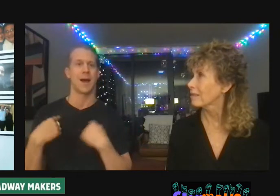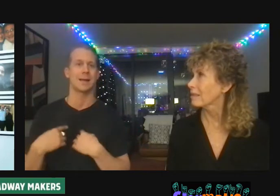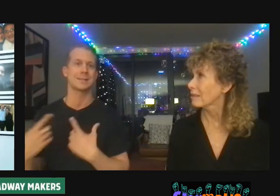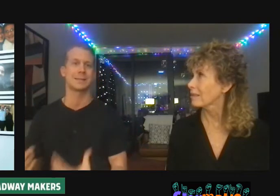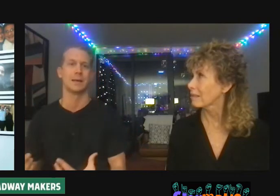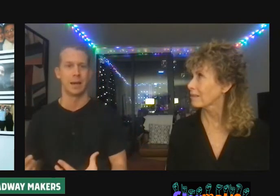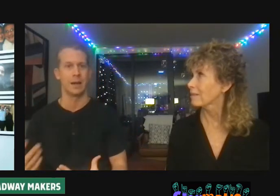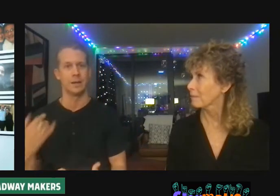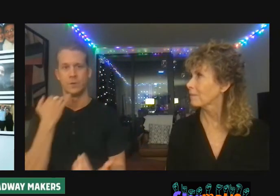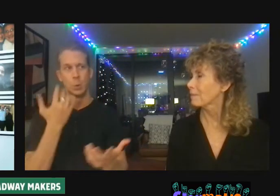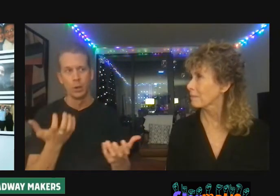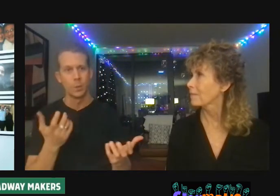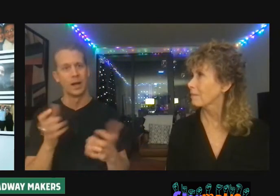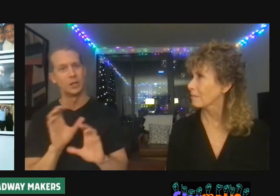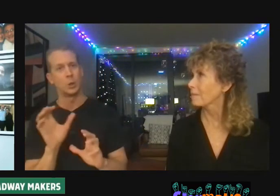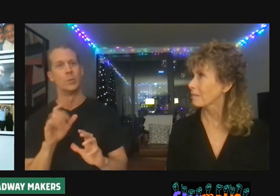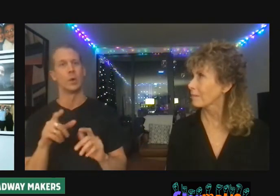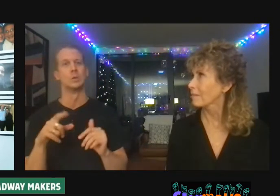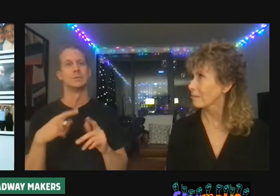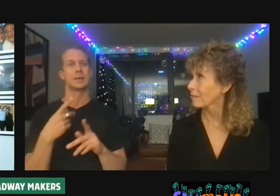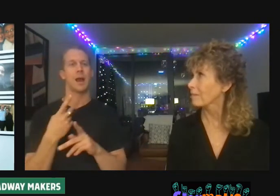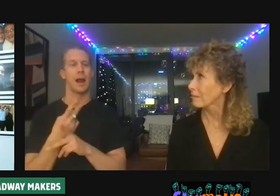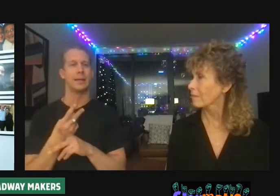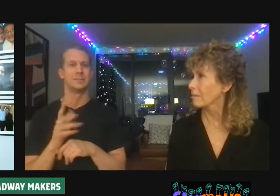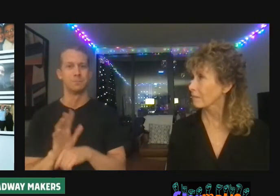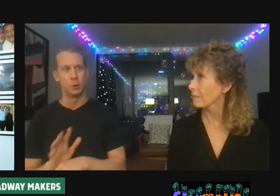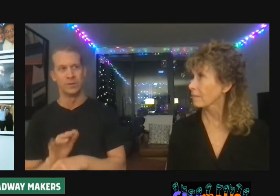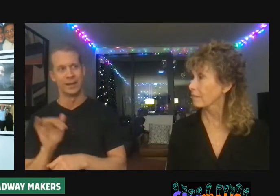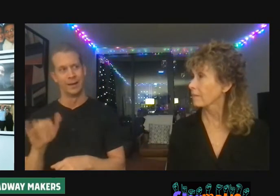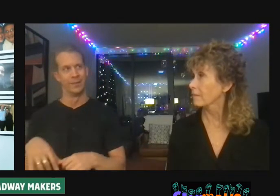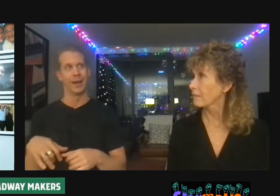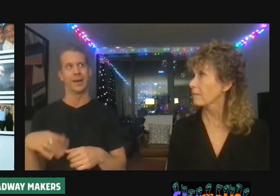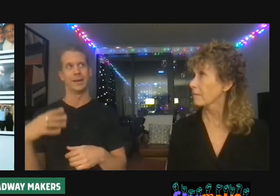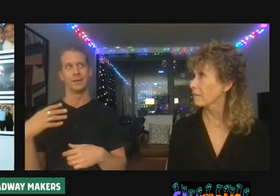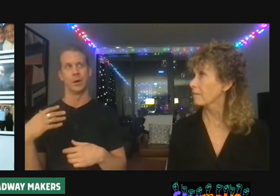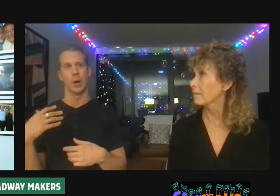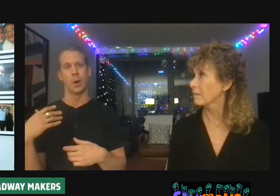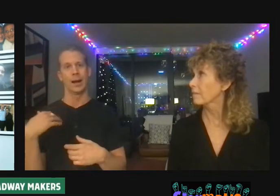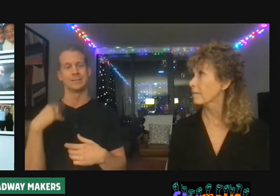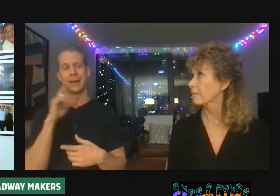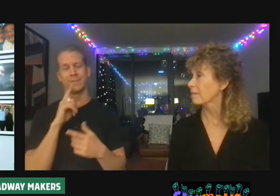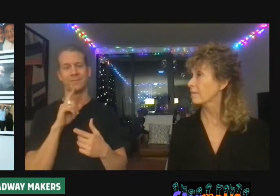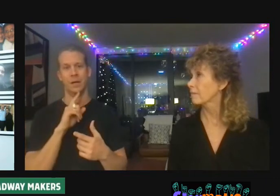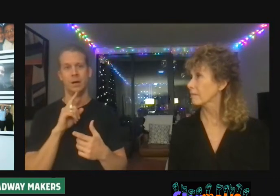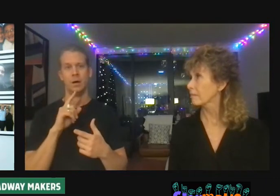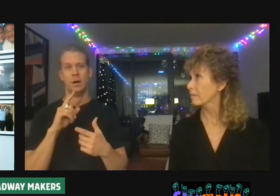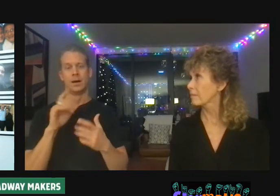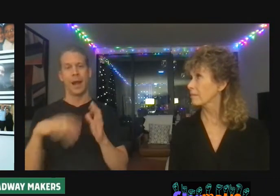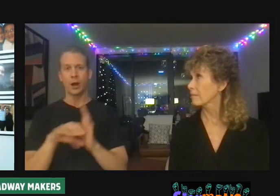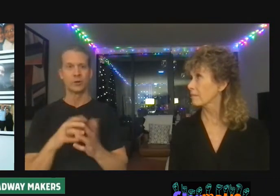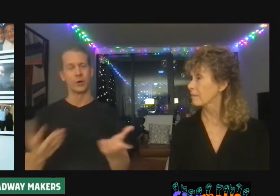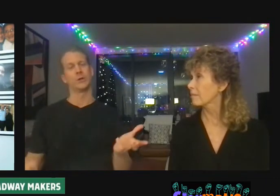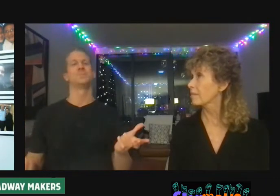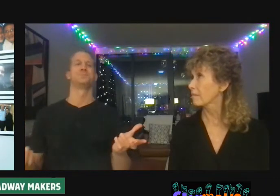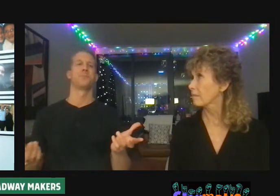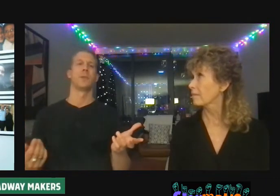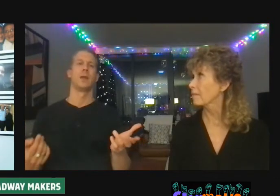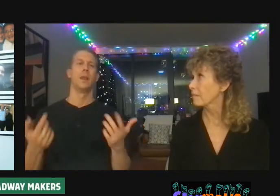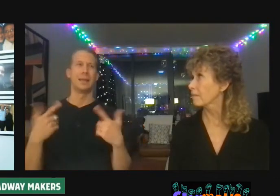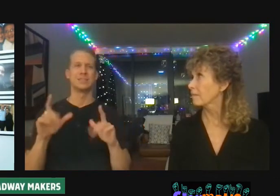roles to us. And if you really want to do those kinds of movies and then, you know, have the deaf